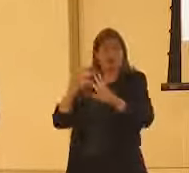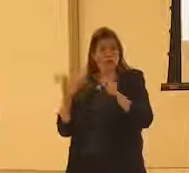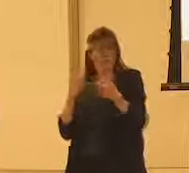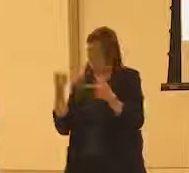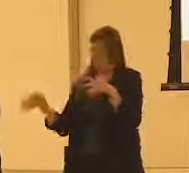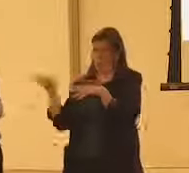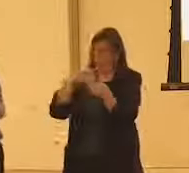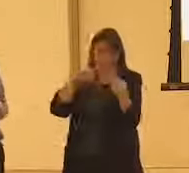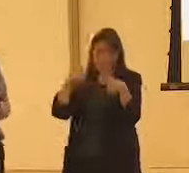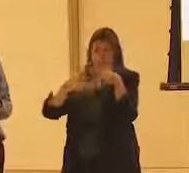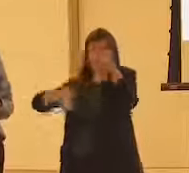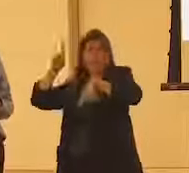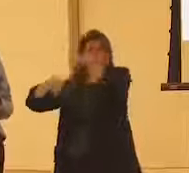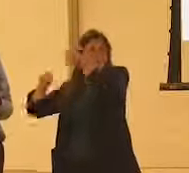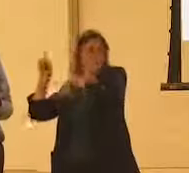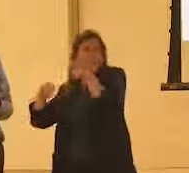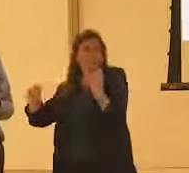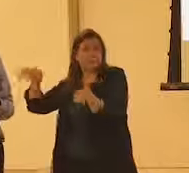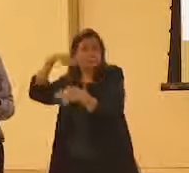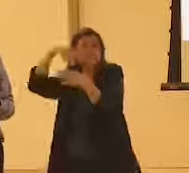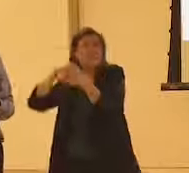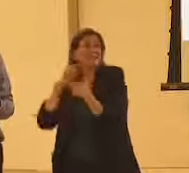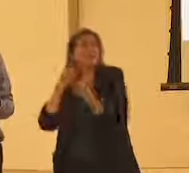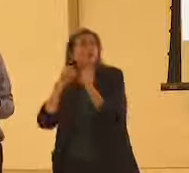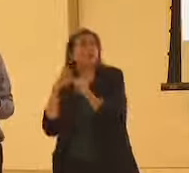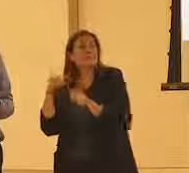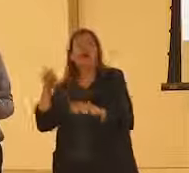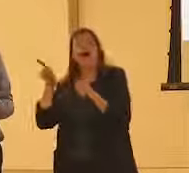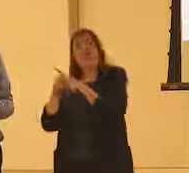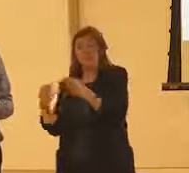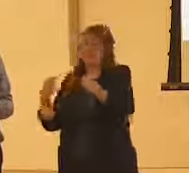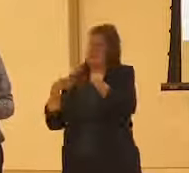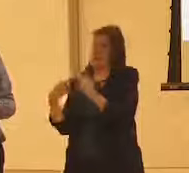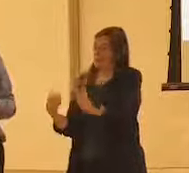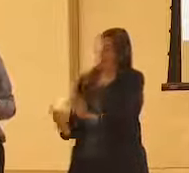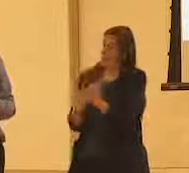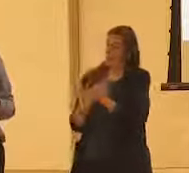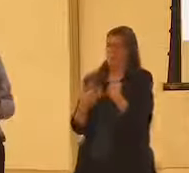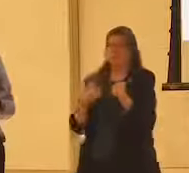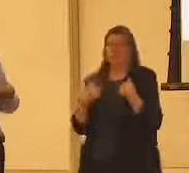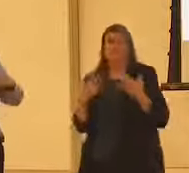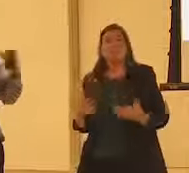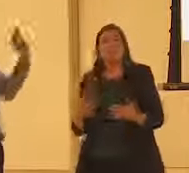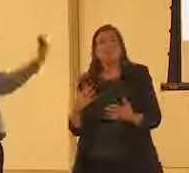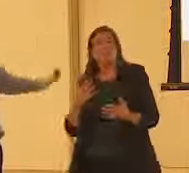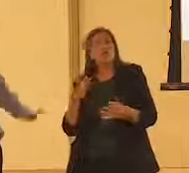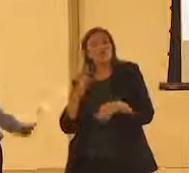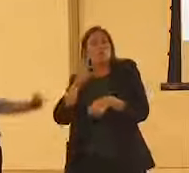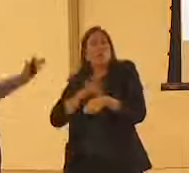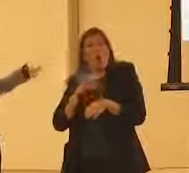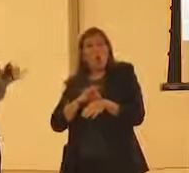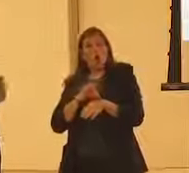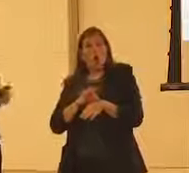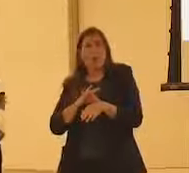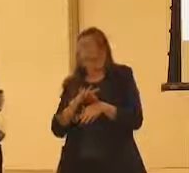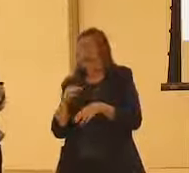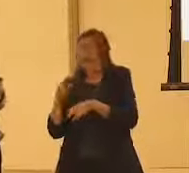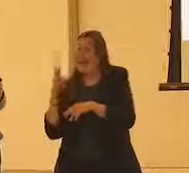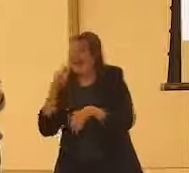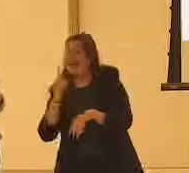of society. And I think that helps me a lot as a doctor because it lets me, the deafness doesn't matter. It's hugely important, but it doesn't